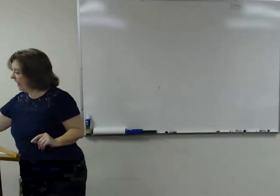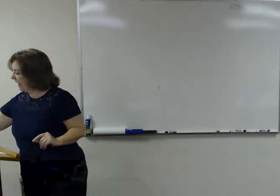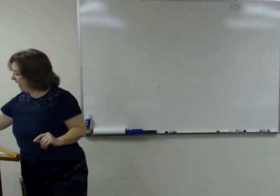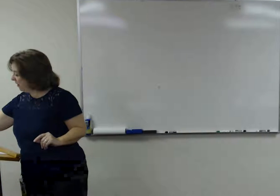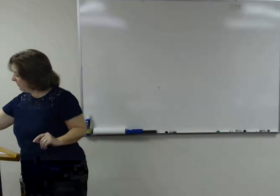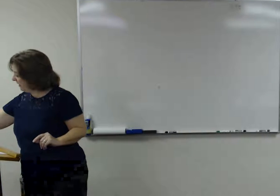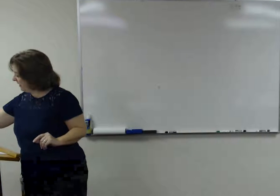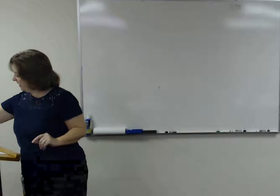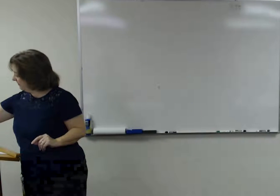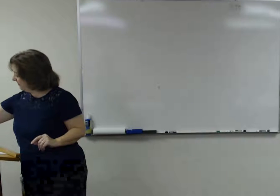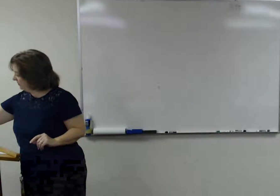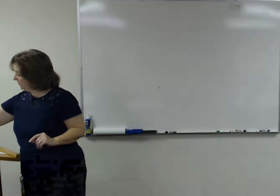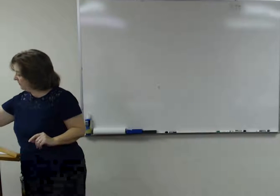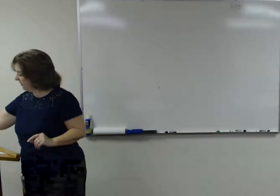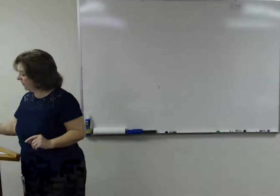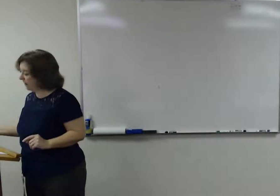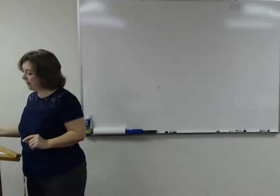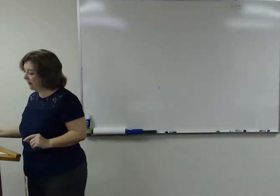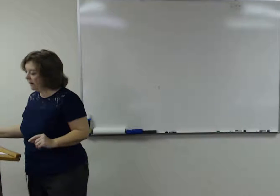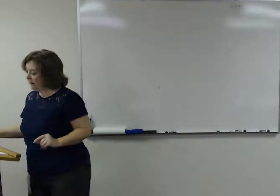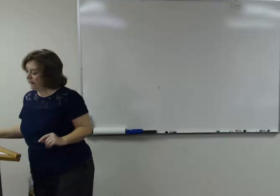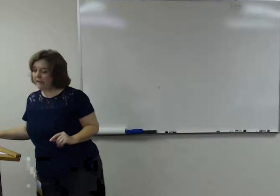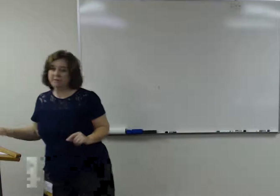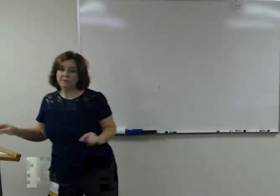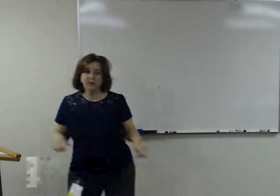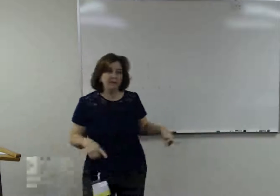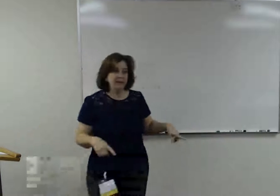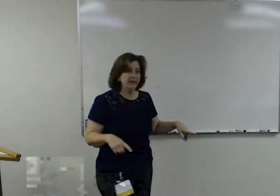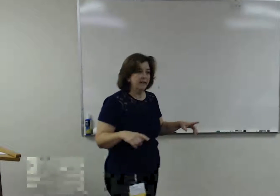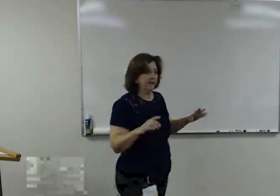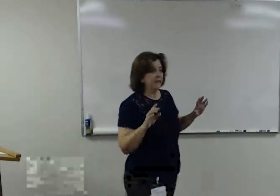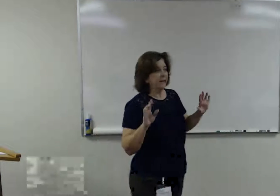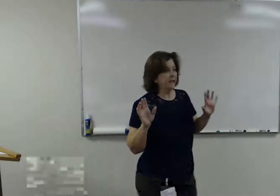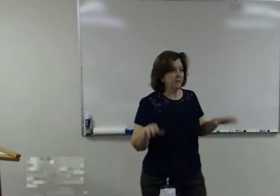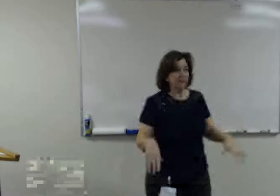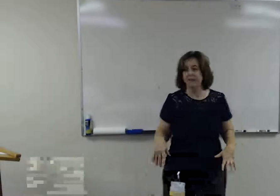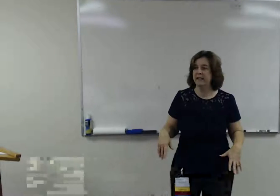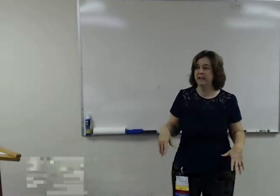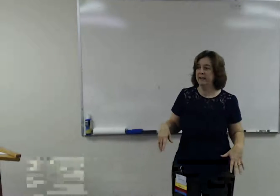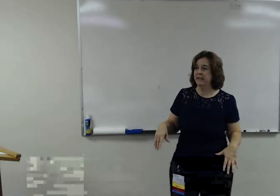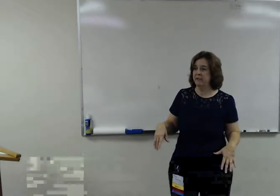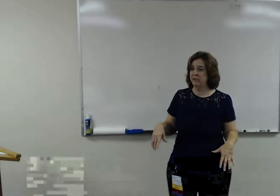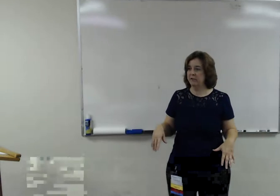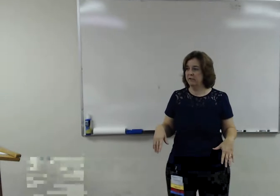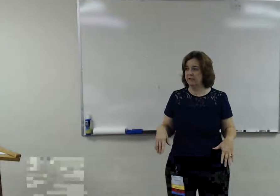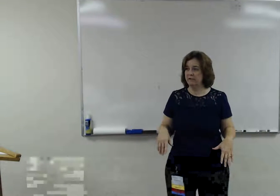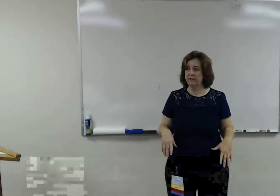How many of you are interpreting in a religious setting, in church?